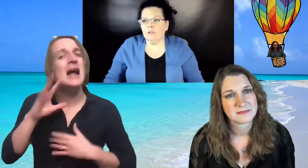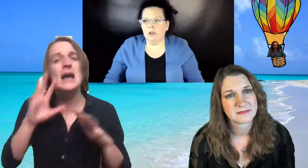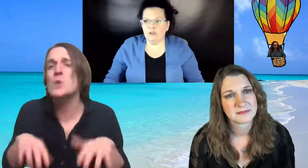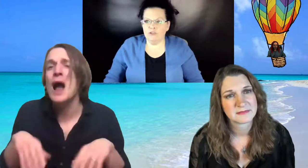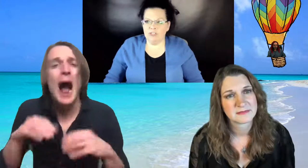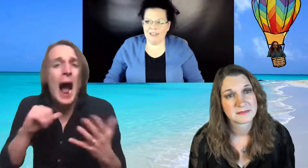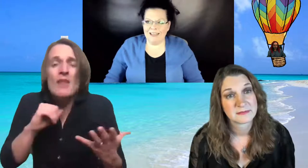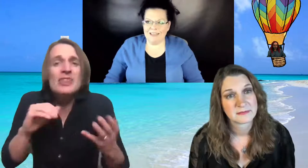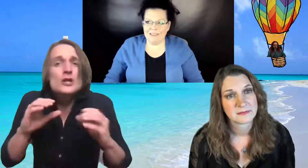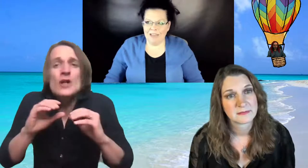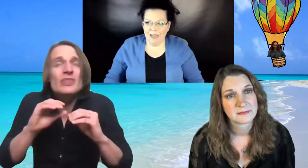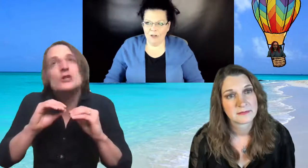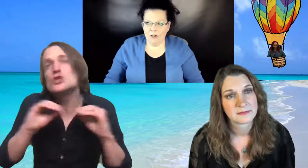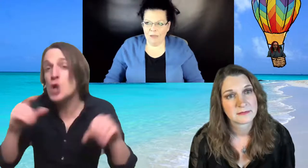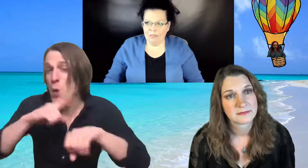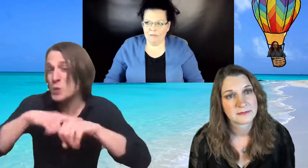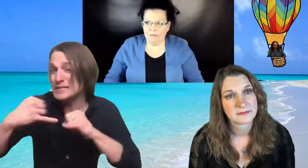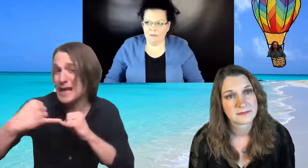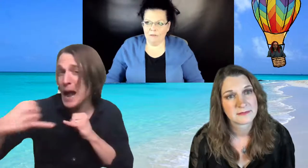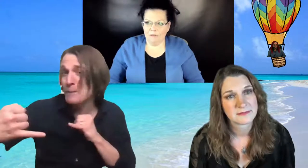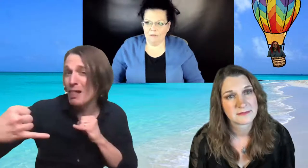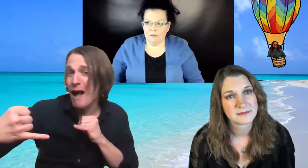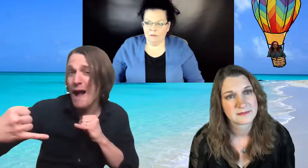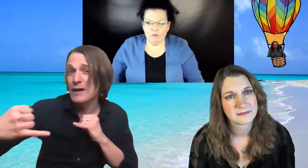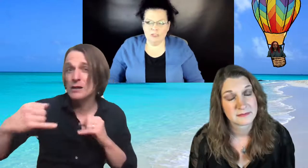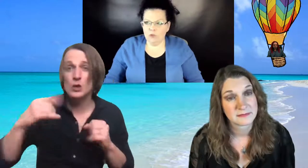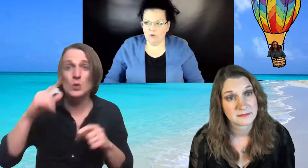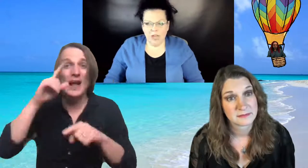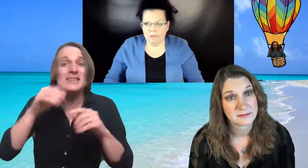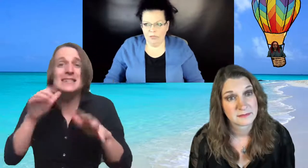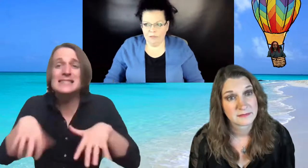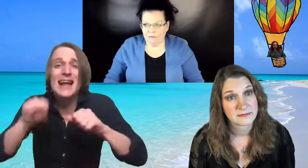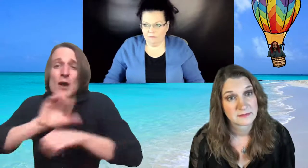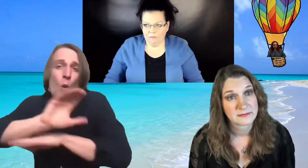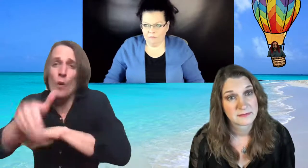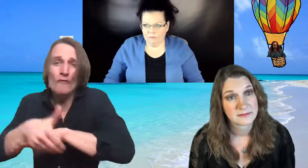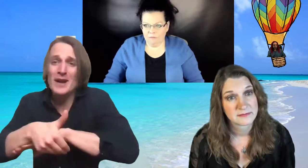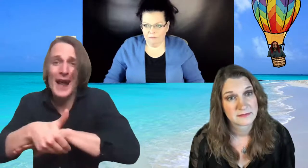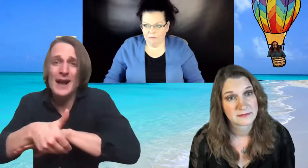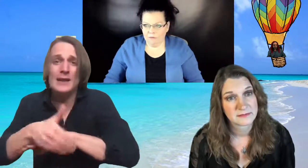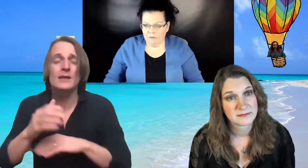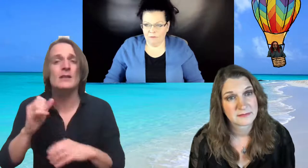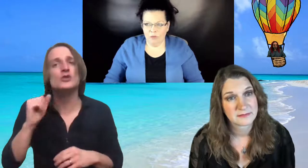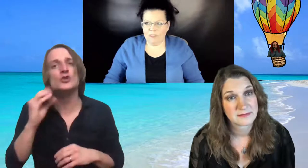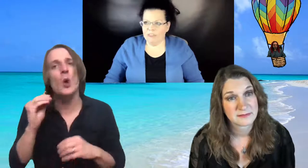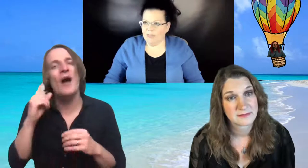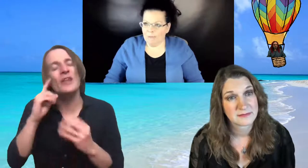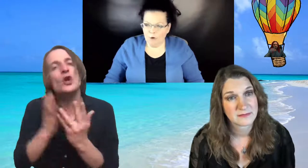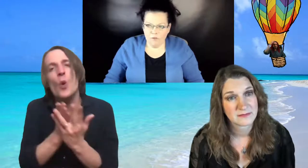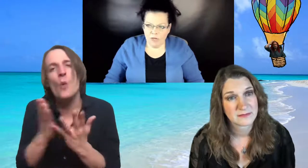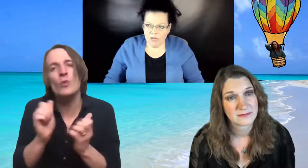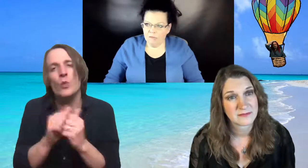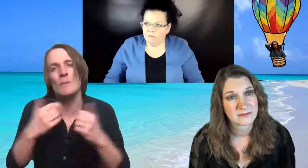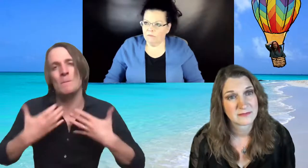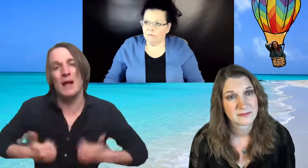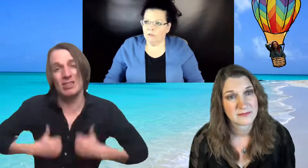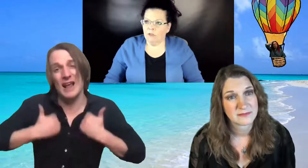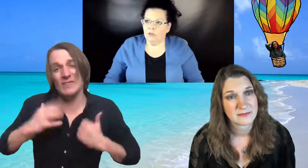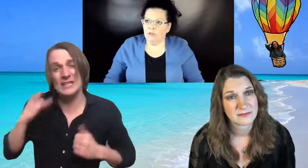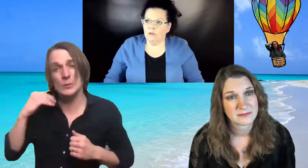and the real understanding and desire. I mean, there is no timeline. You know, it doesn't happen